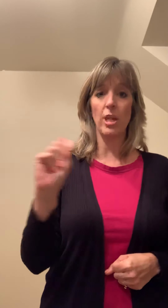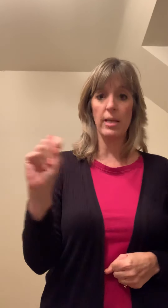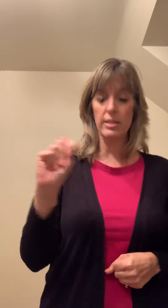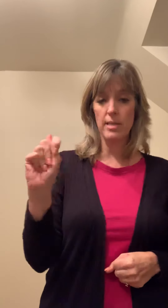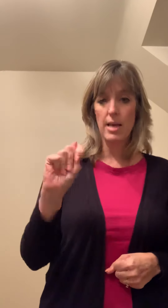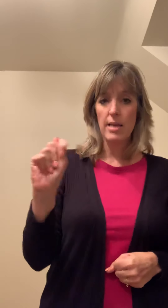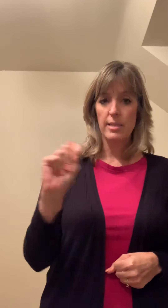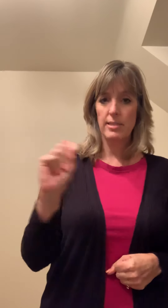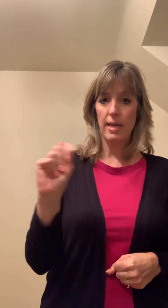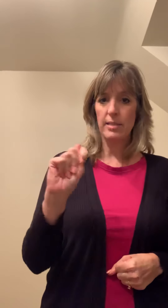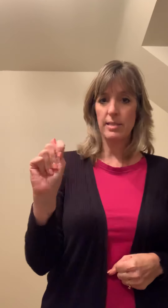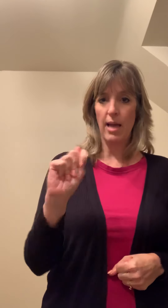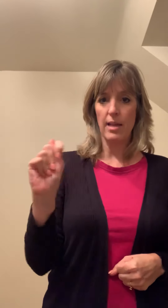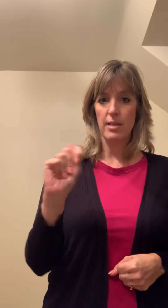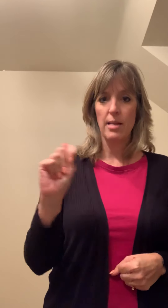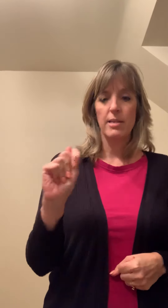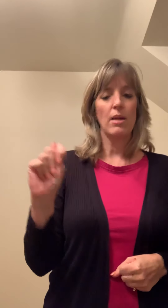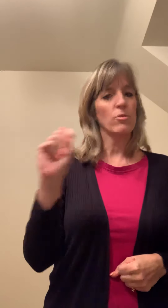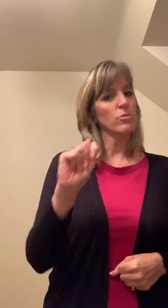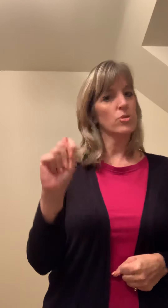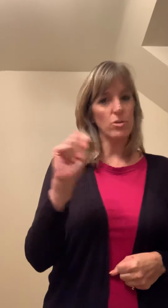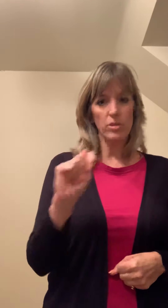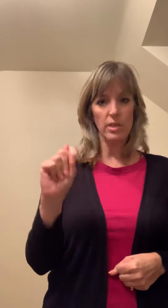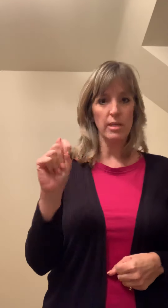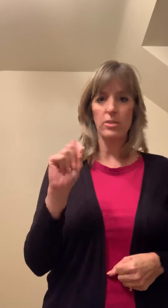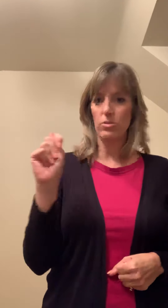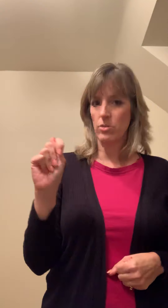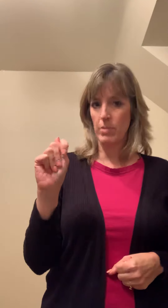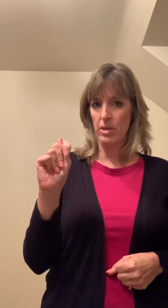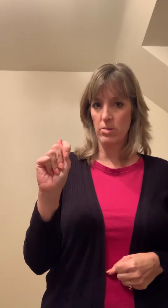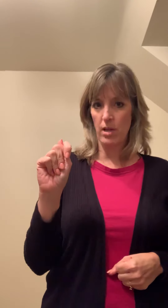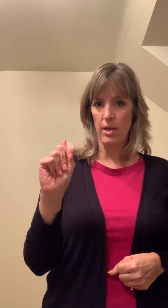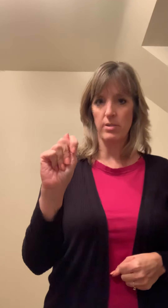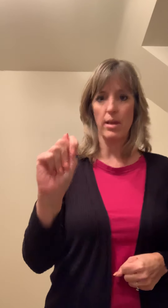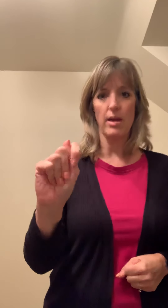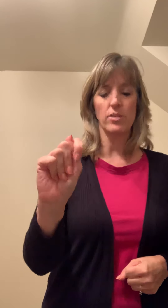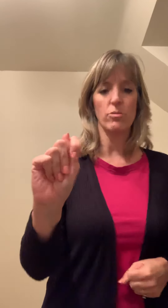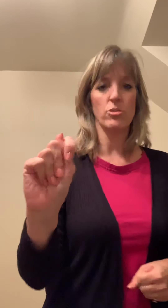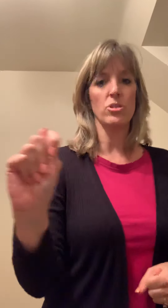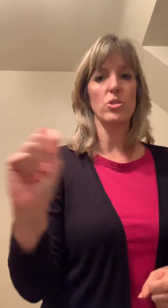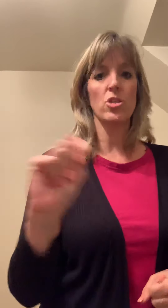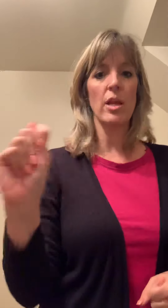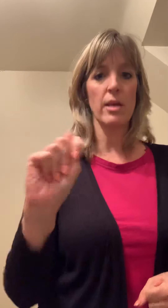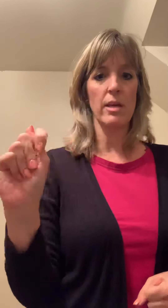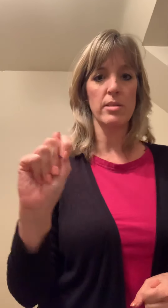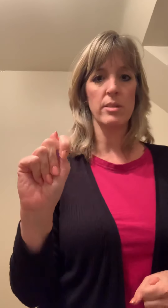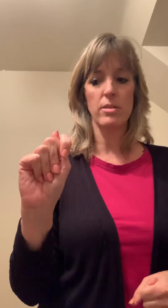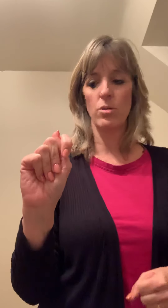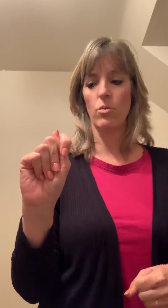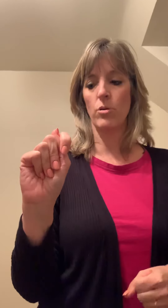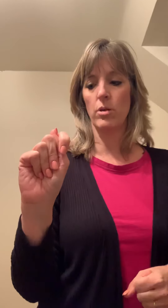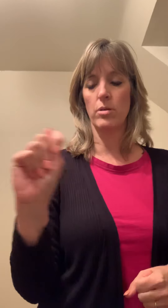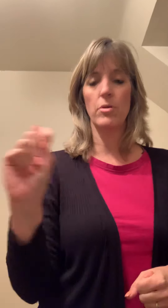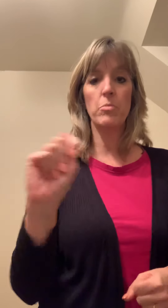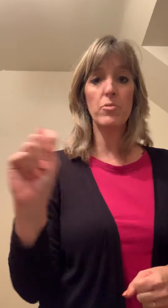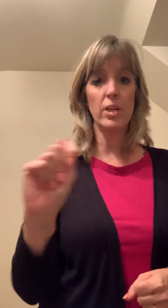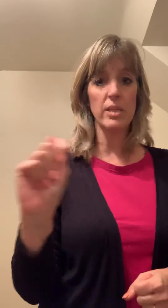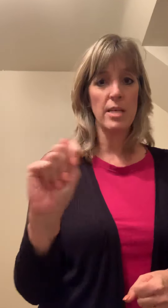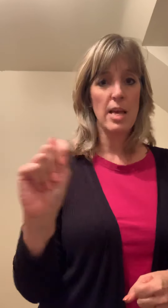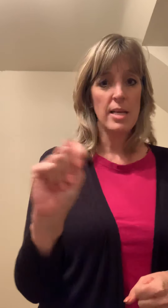it side to side. Now don't circle it because those could be other signs, okay? So you just shake it or move it